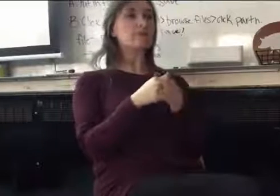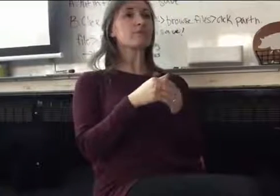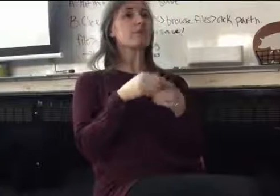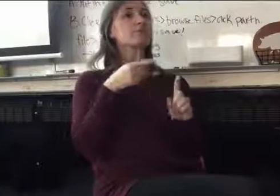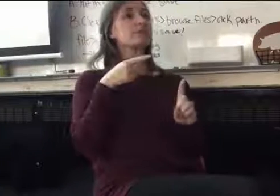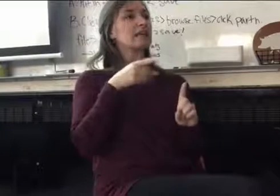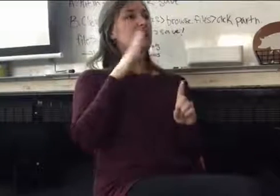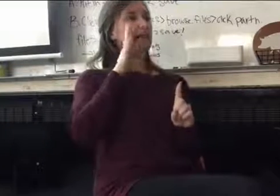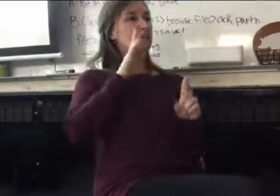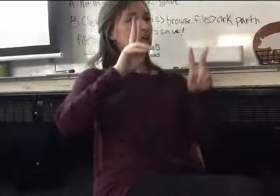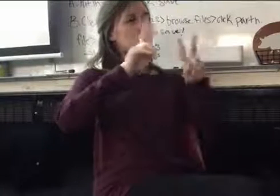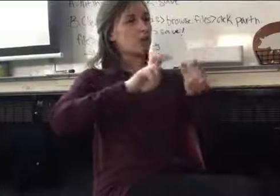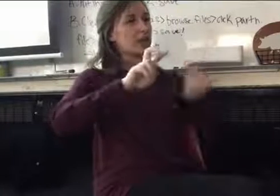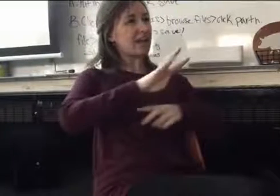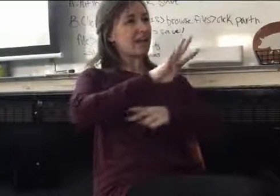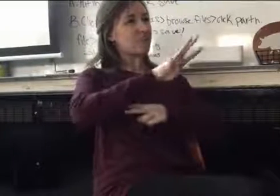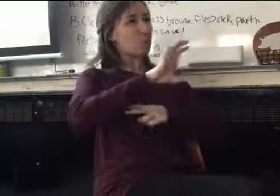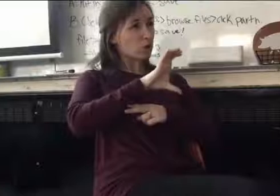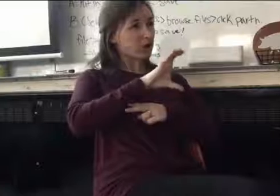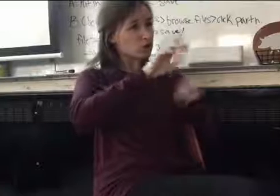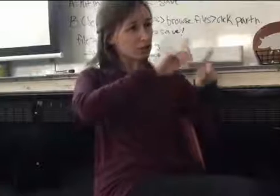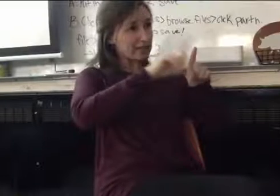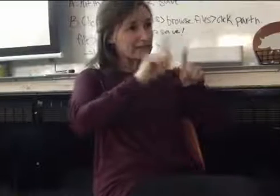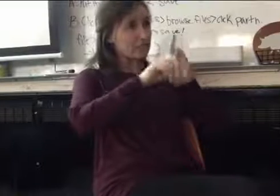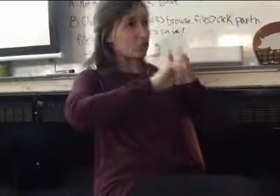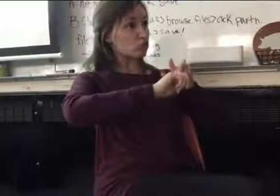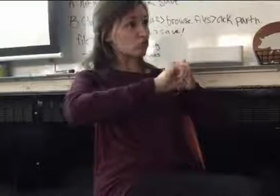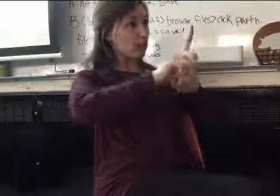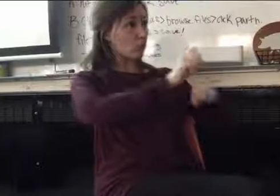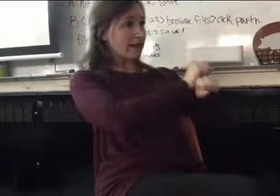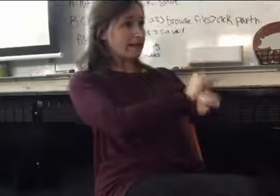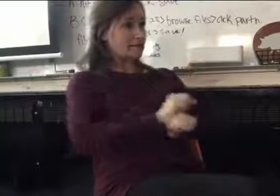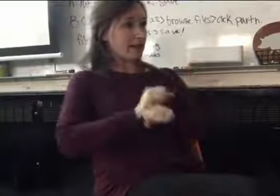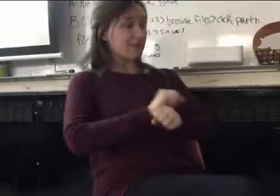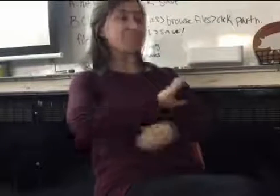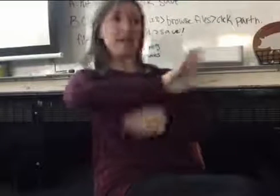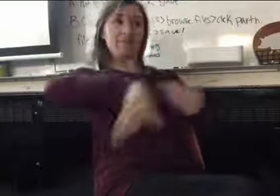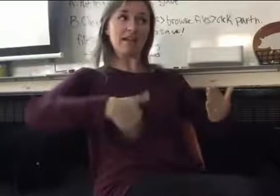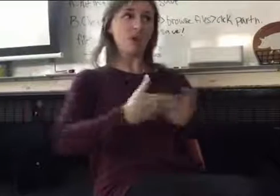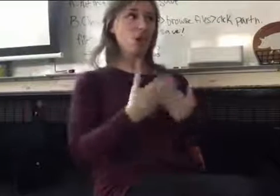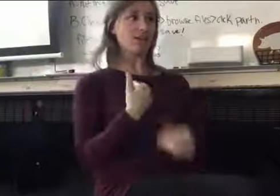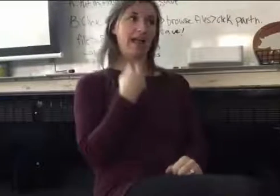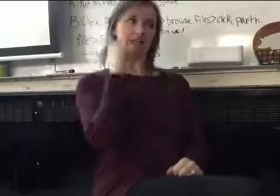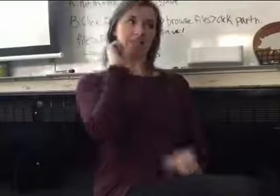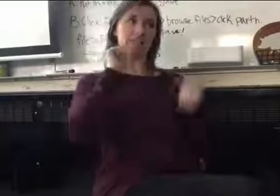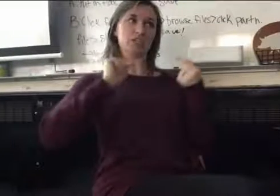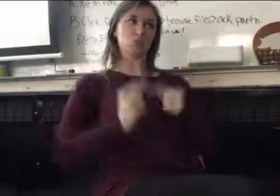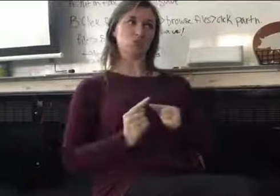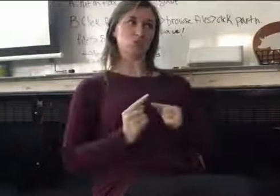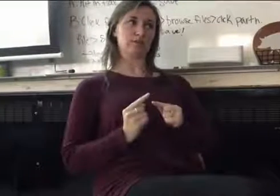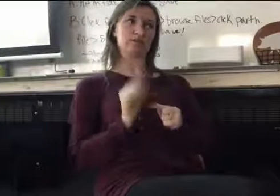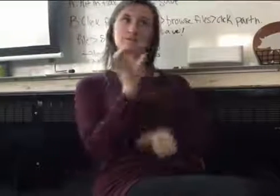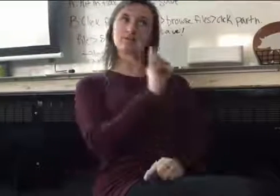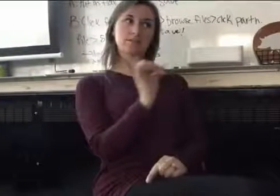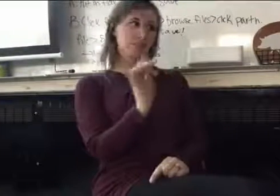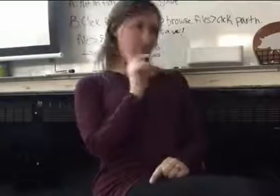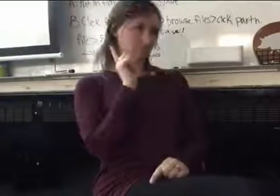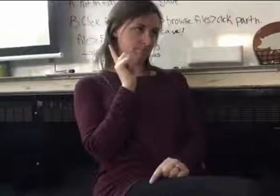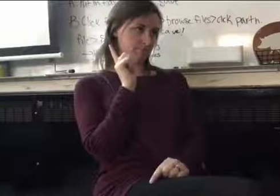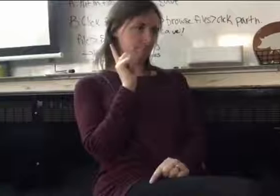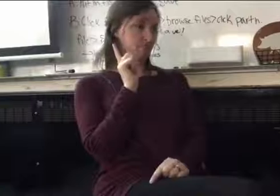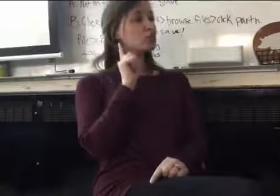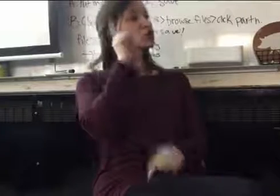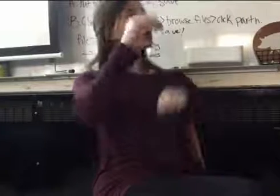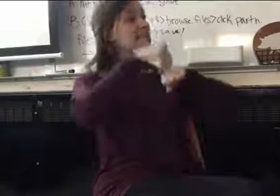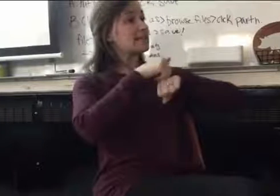look at 400 different runaway slaves, and they all have these wounds that Gordon has. Now, this gets